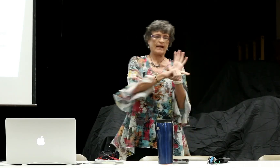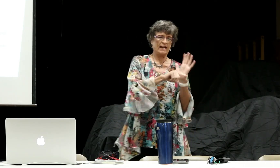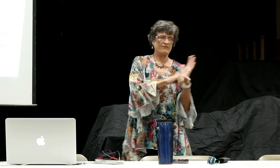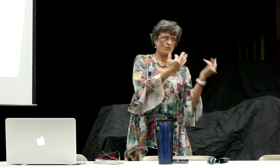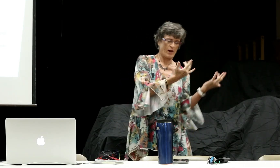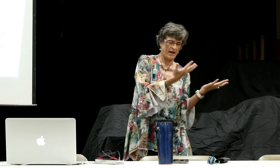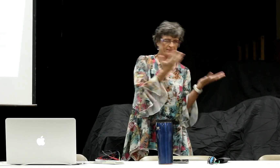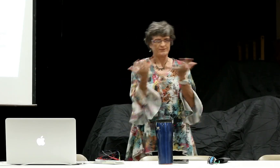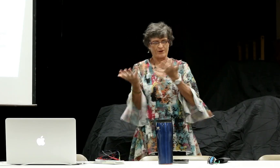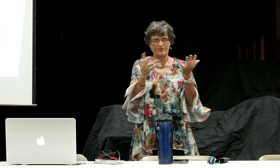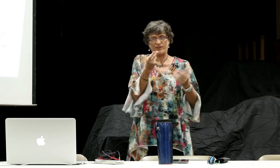And so